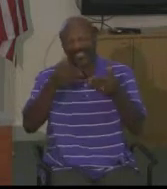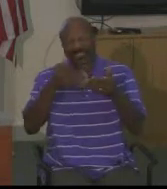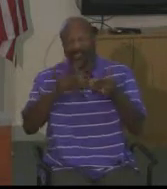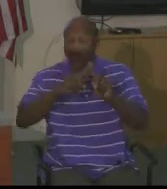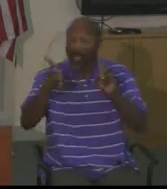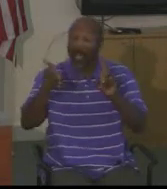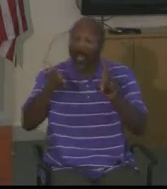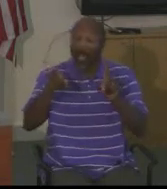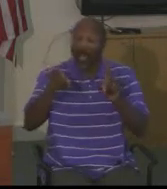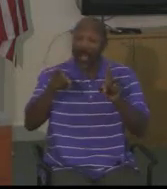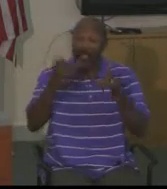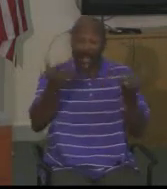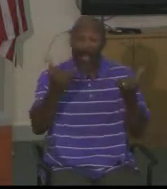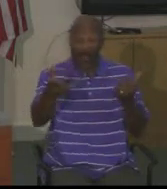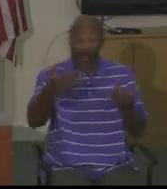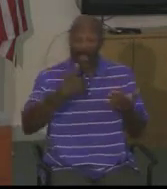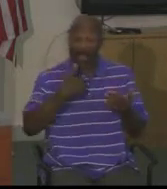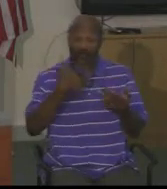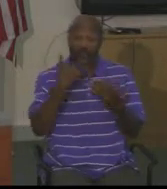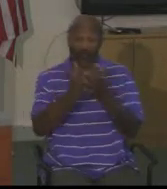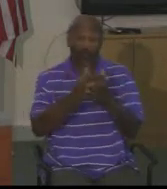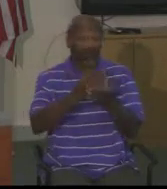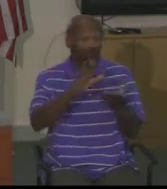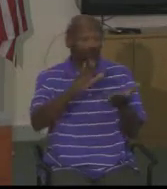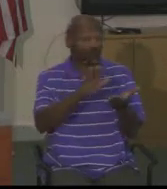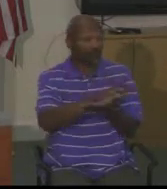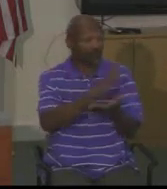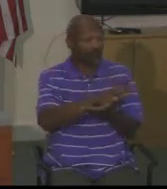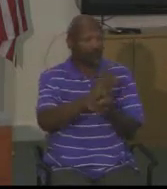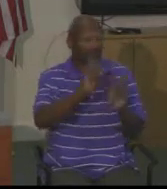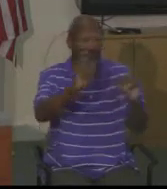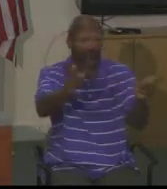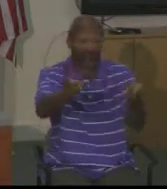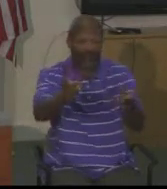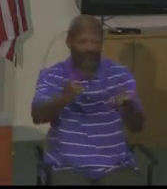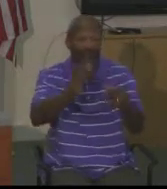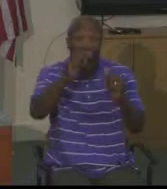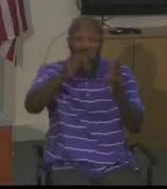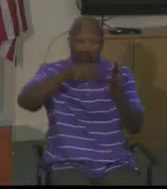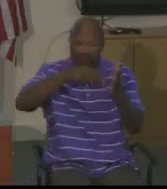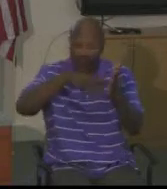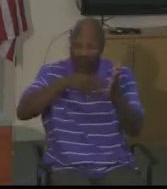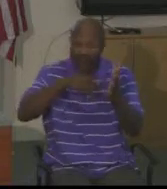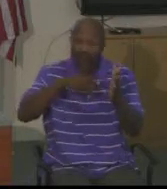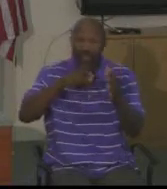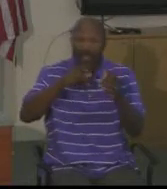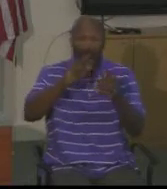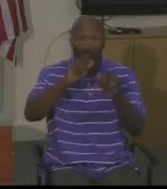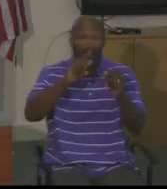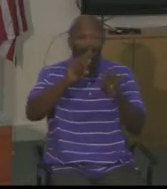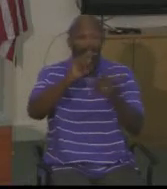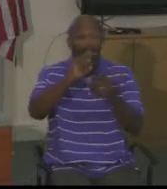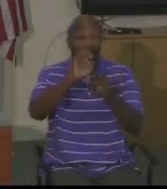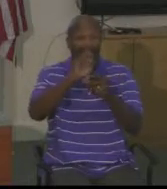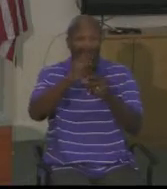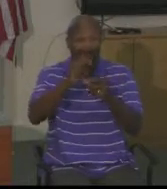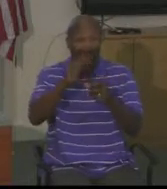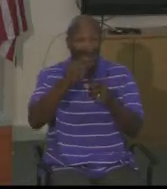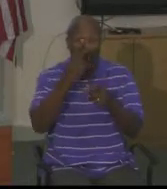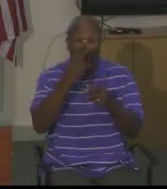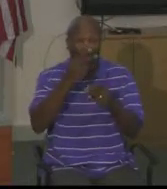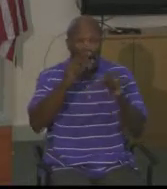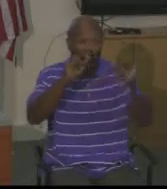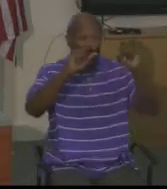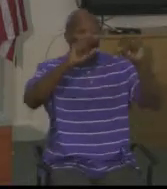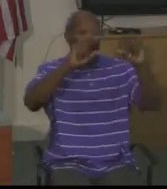But I do, now that you have good books that you can read, which with Texas and Teen, I